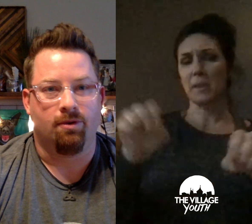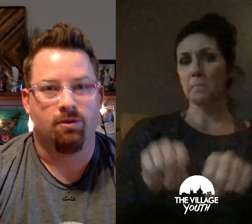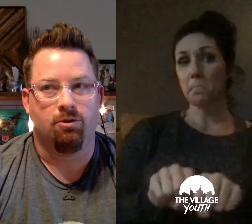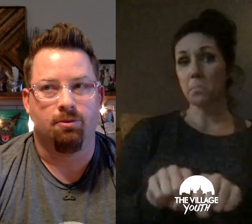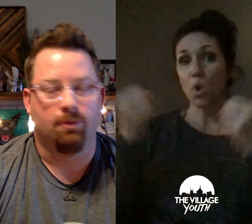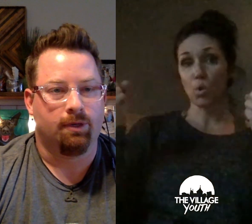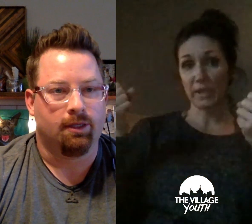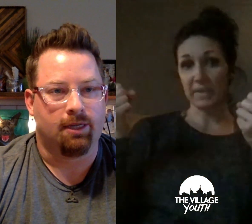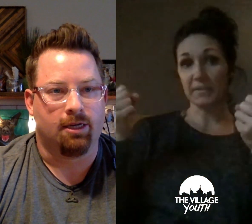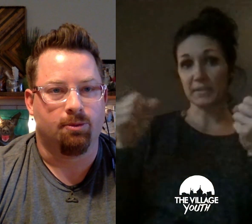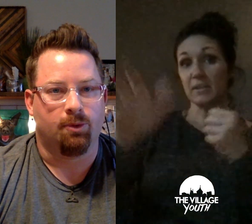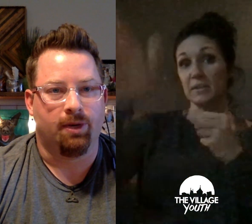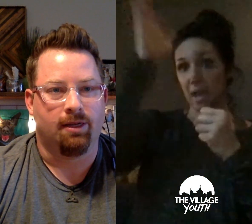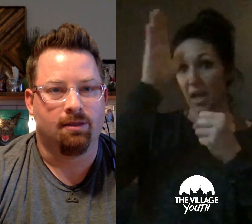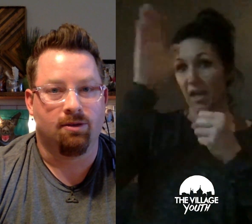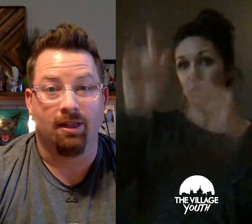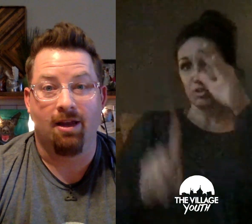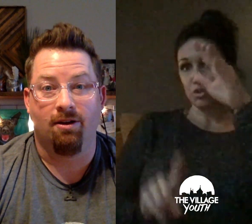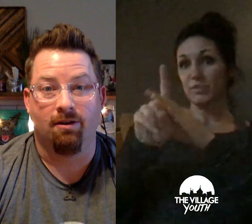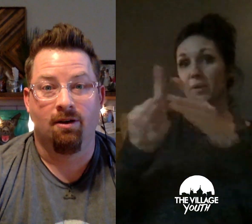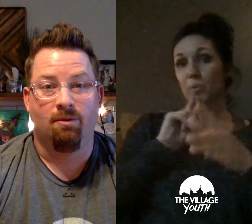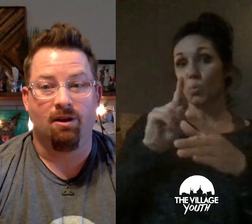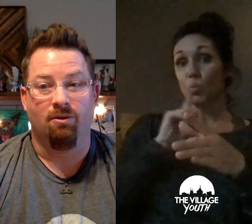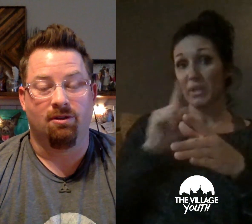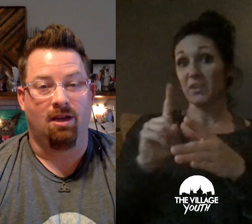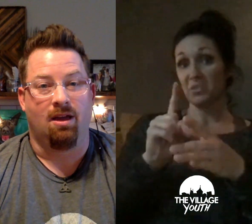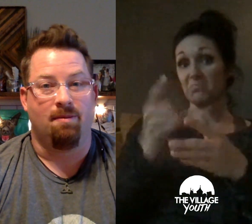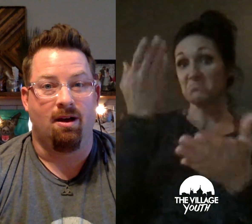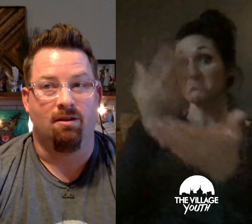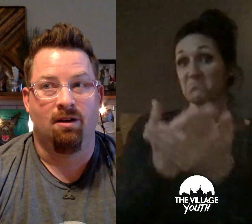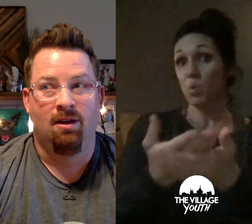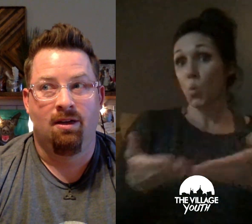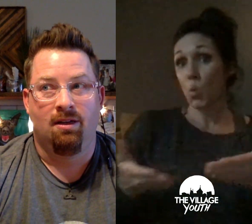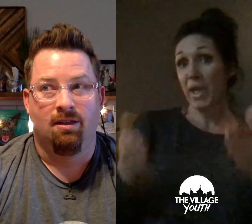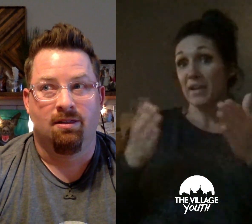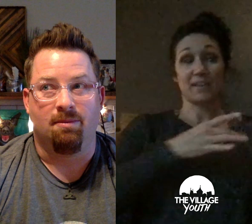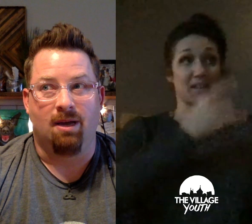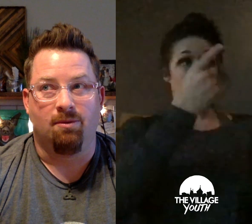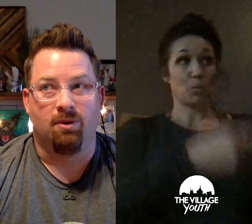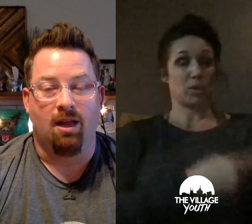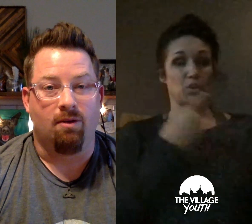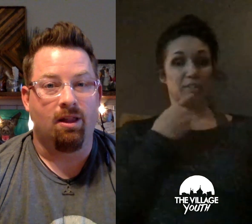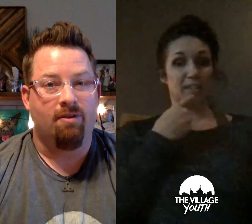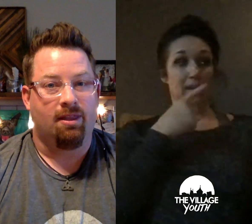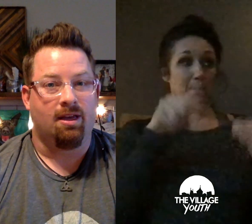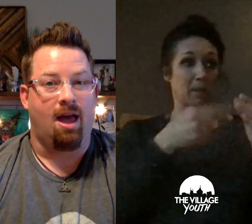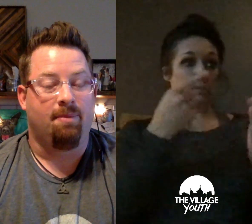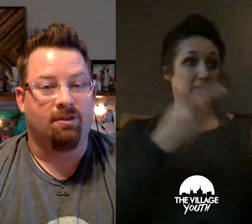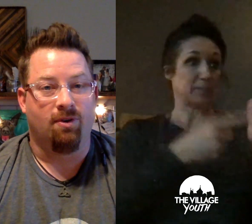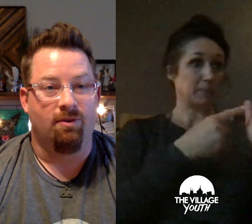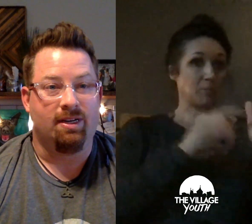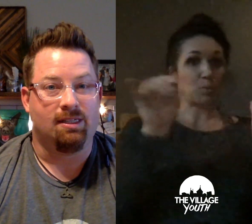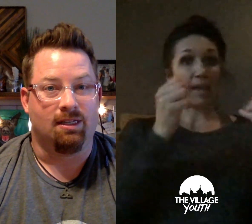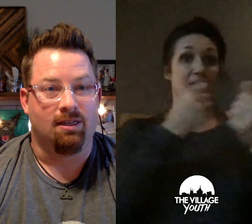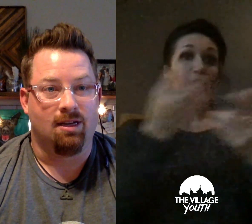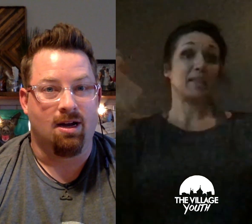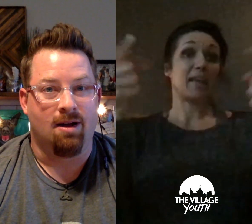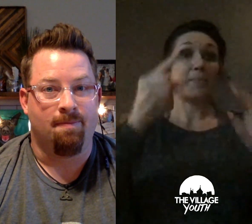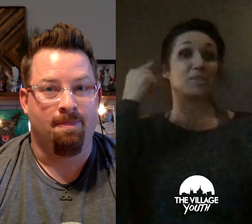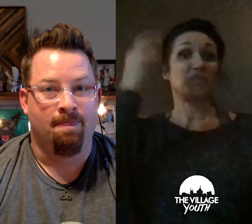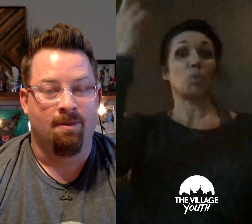up in super real and tangible ways. So I like what you were saying about sometimes we're like, well, everything happens for a